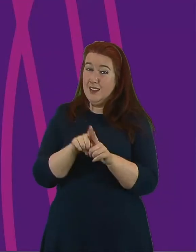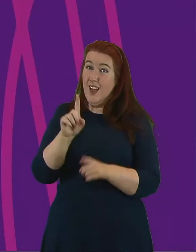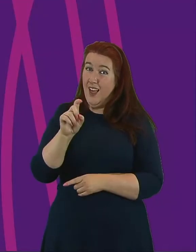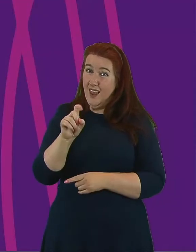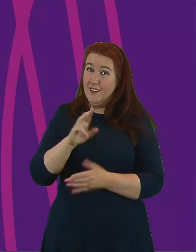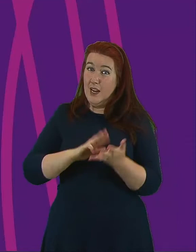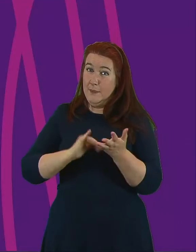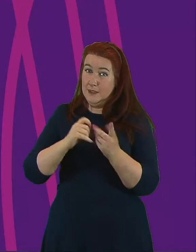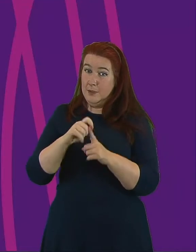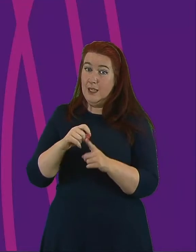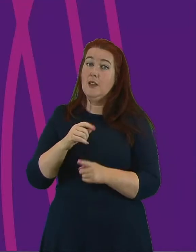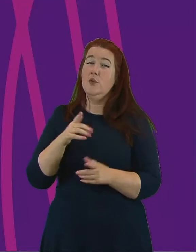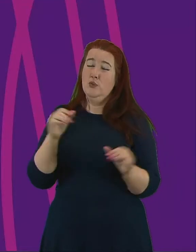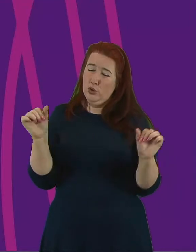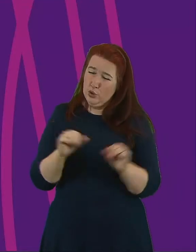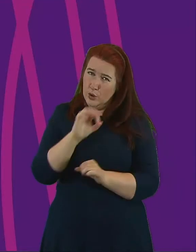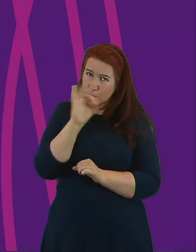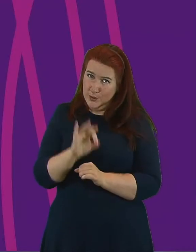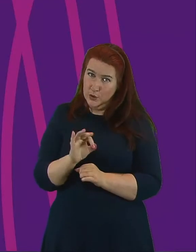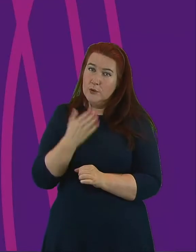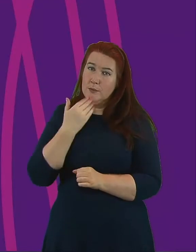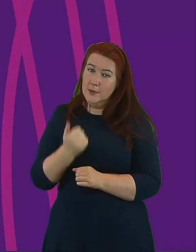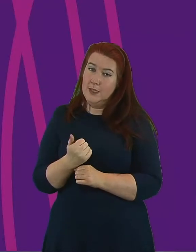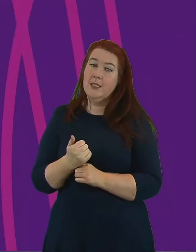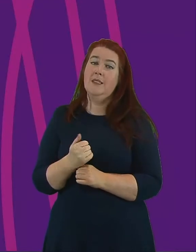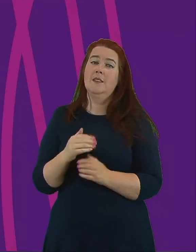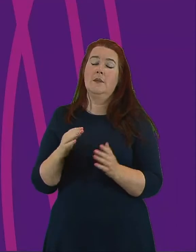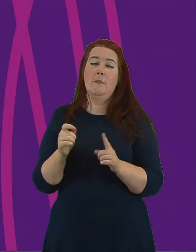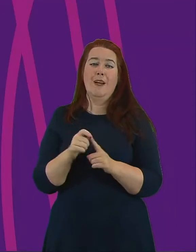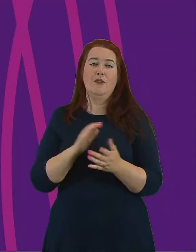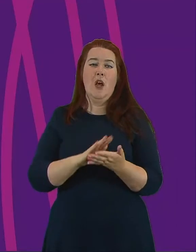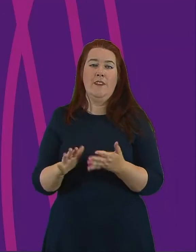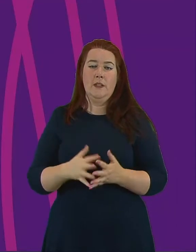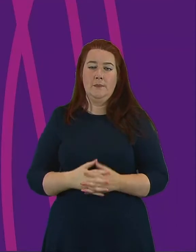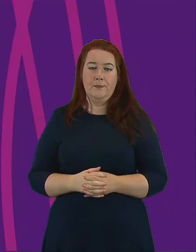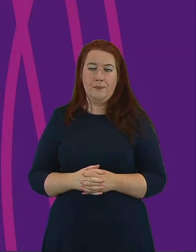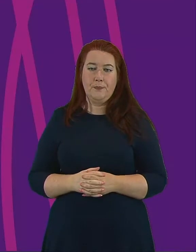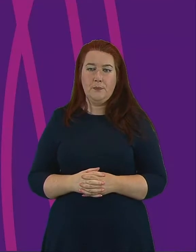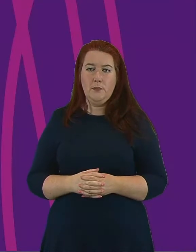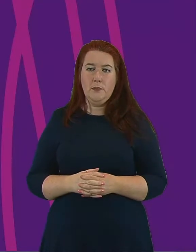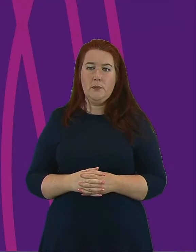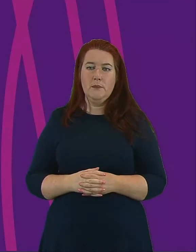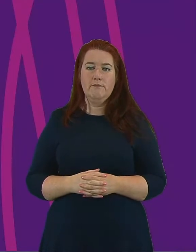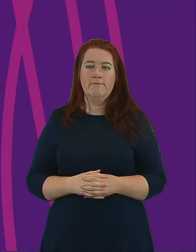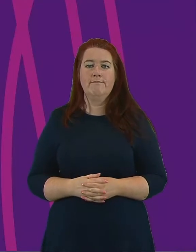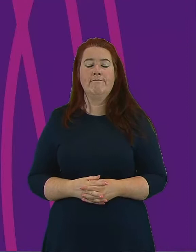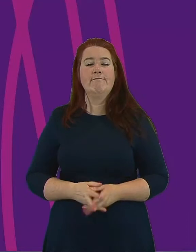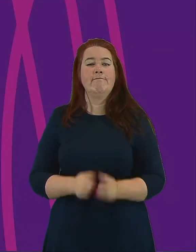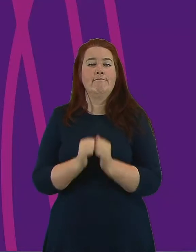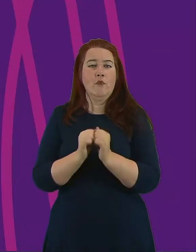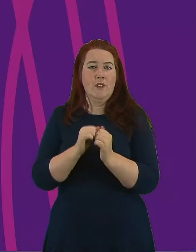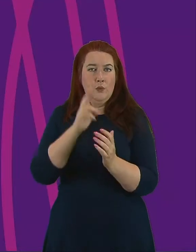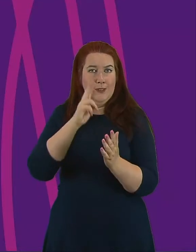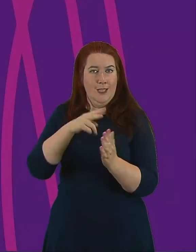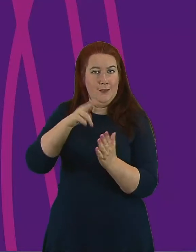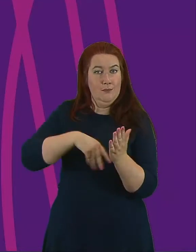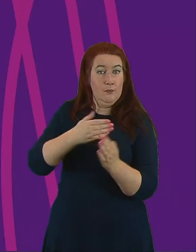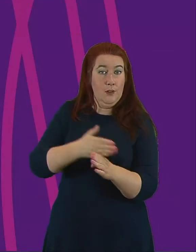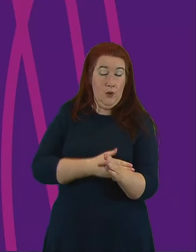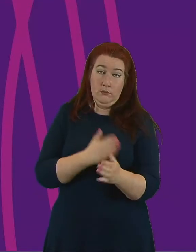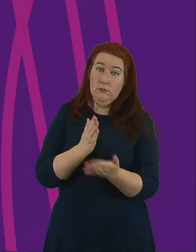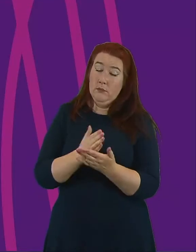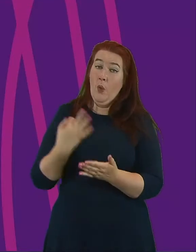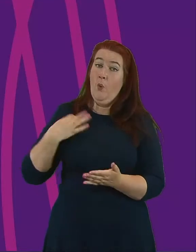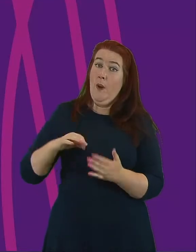get in. Patrick Harvey to be followed by Willie Rennie. Mr Harvey. I'm grateful for the advance copy of the statement, and very clearly this white paper is a profound